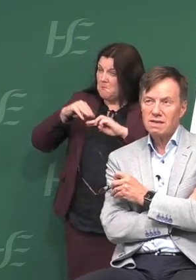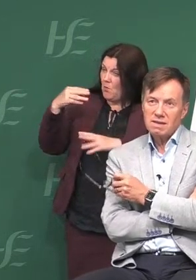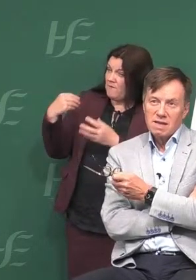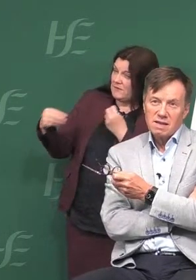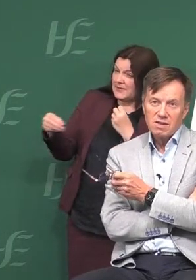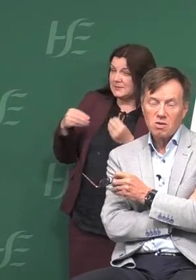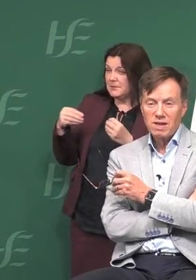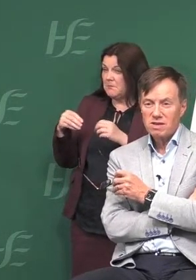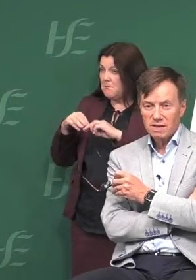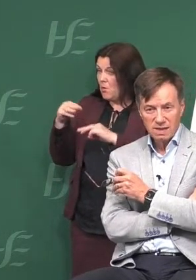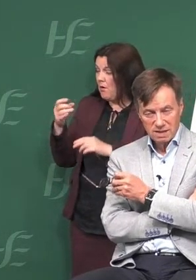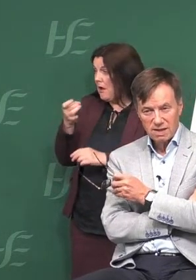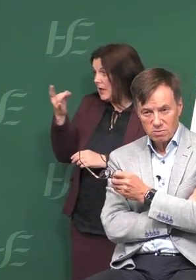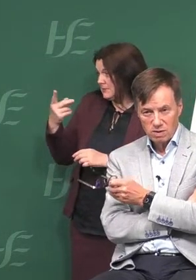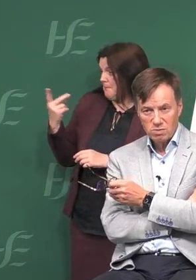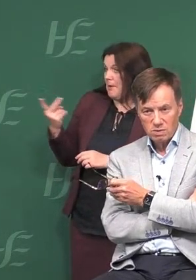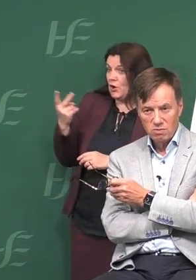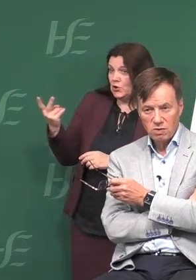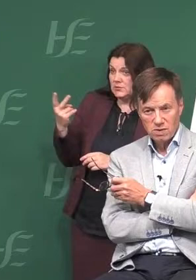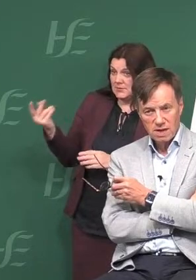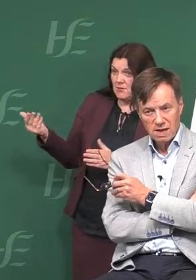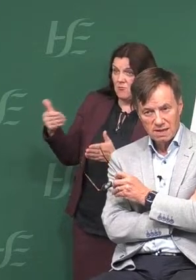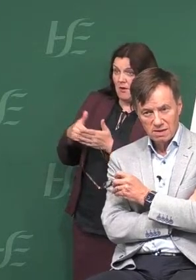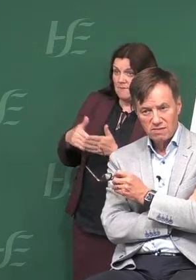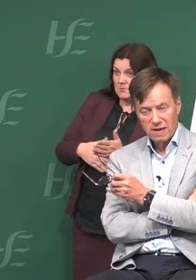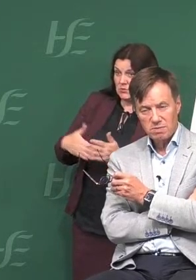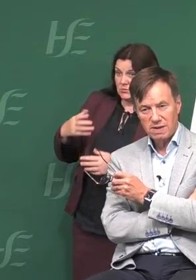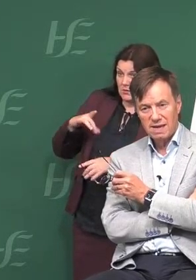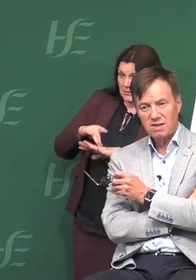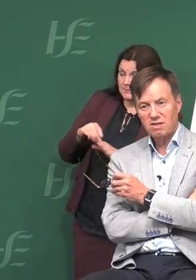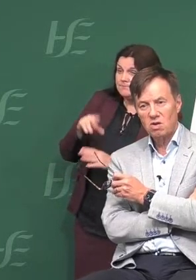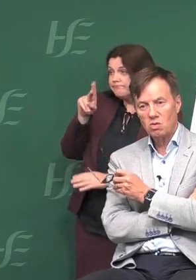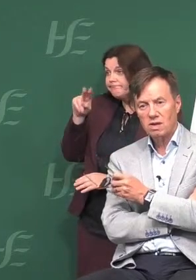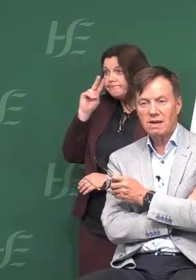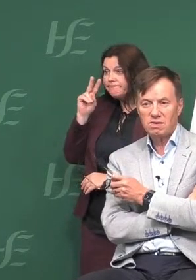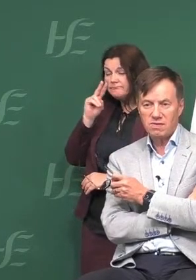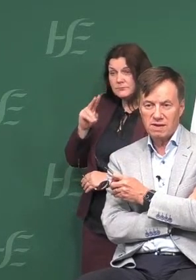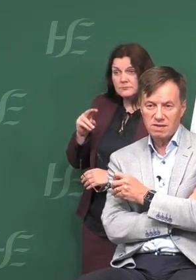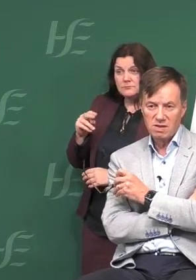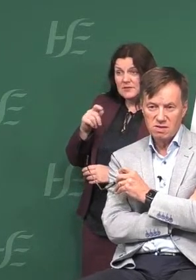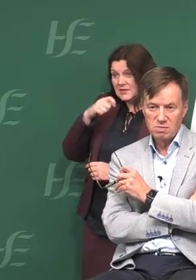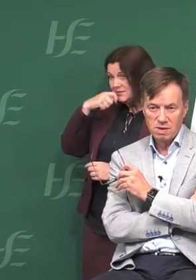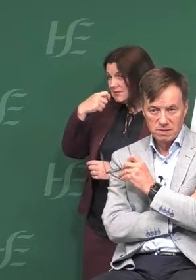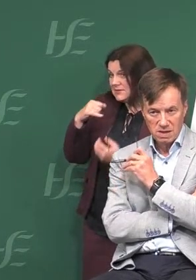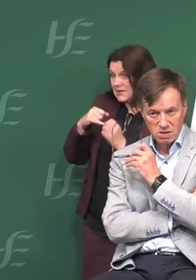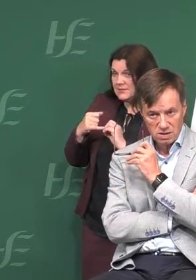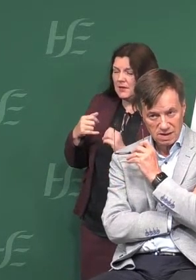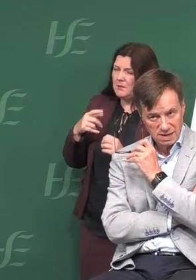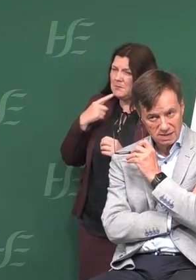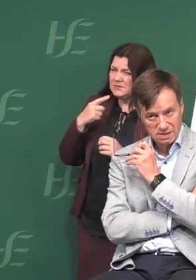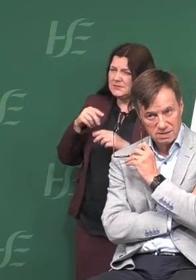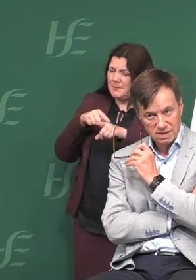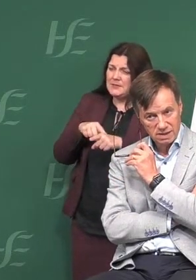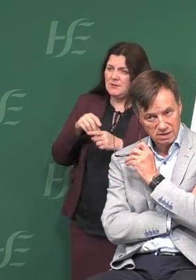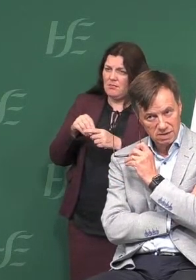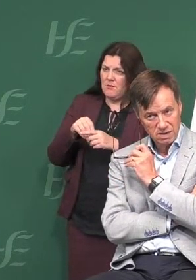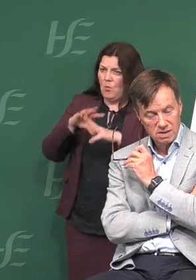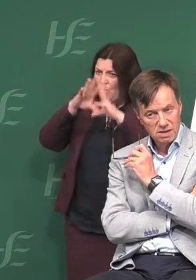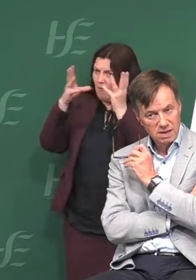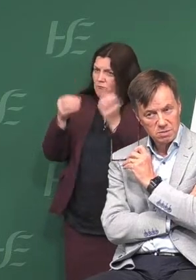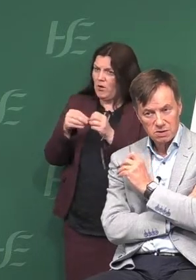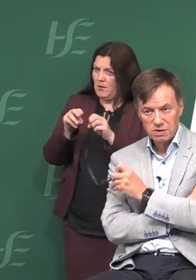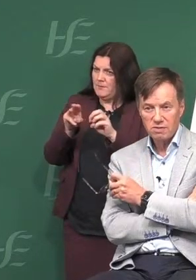flexibility? That's a question I think that we'll review as the guidelines develop and as the total level of vaccination in the population and